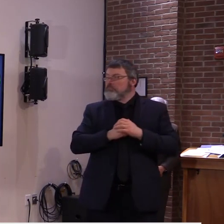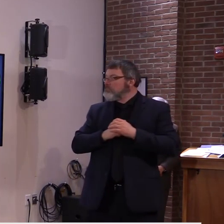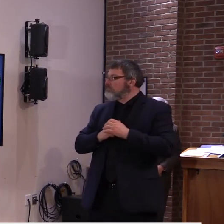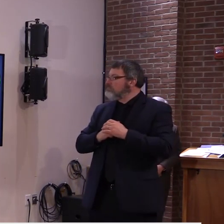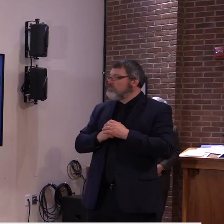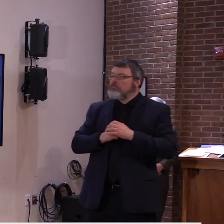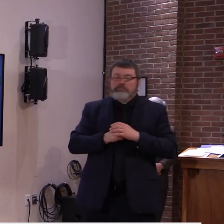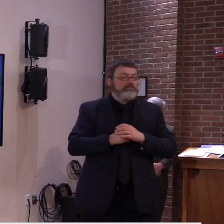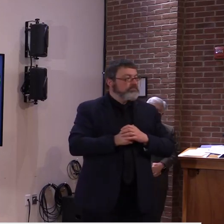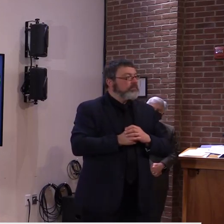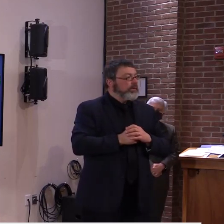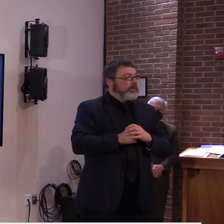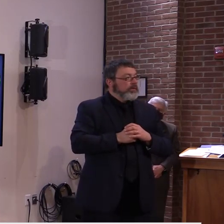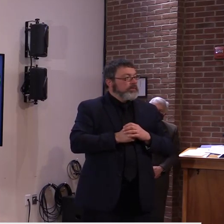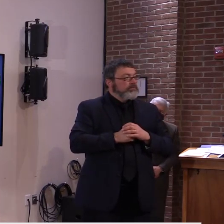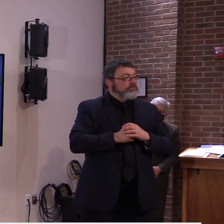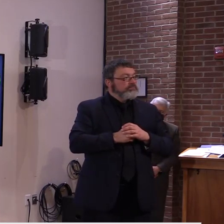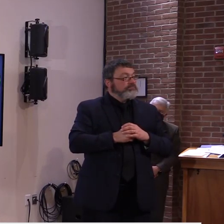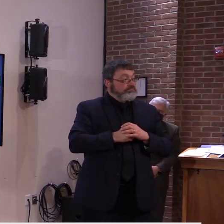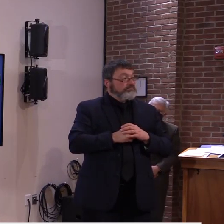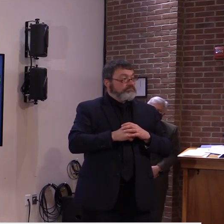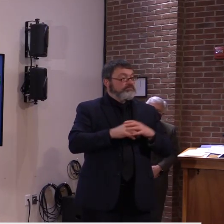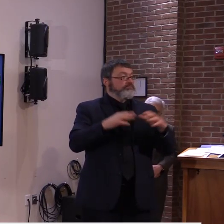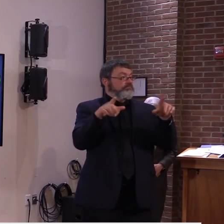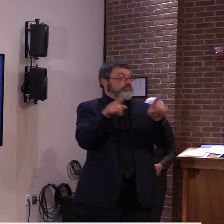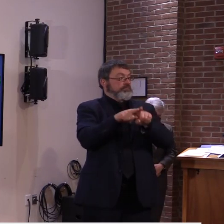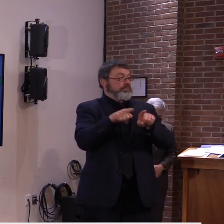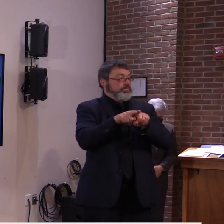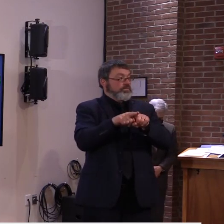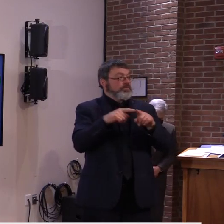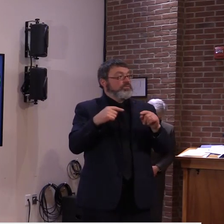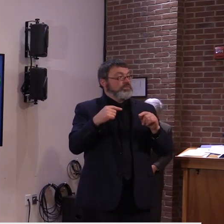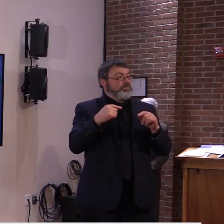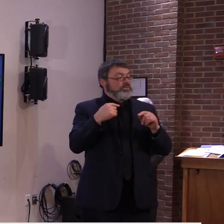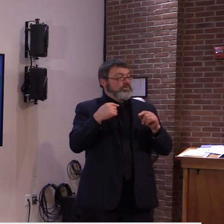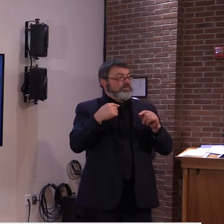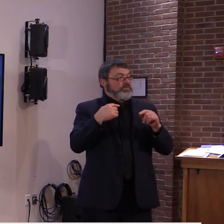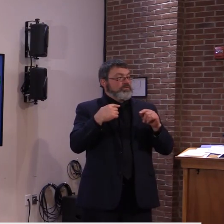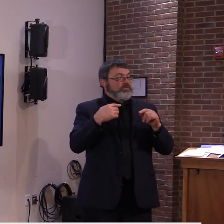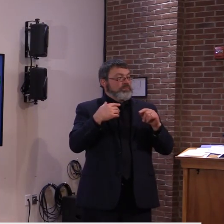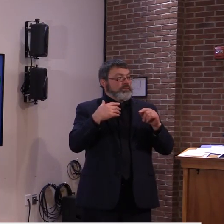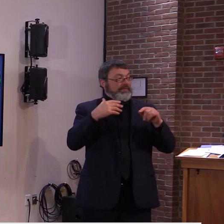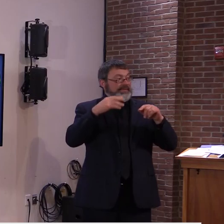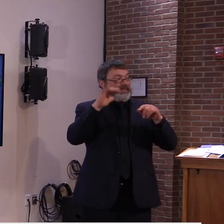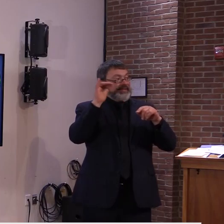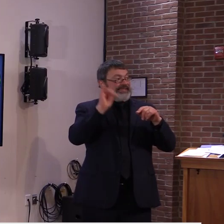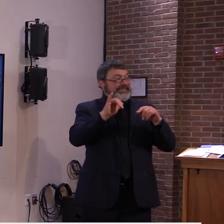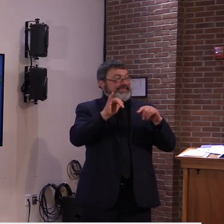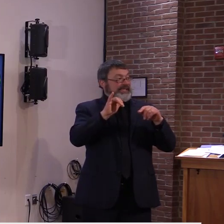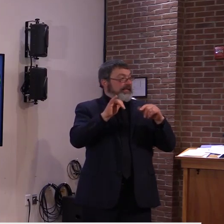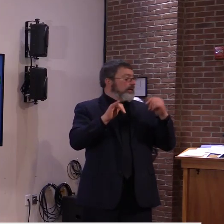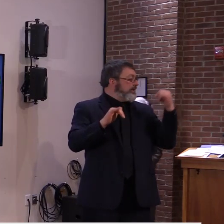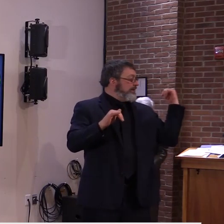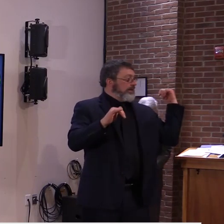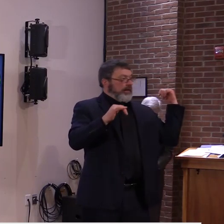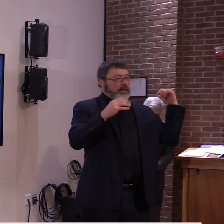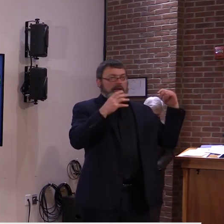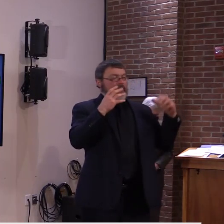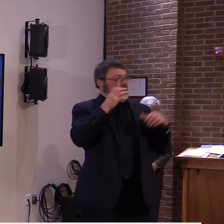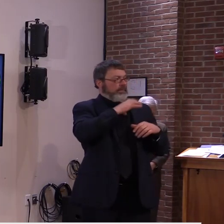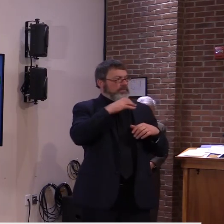Smith discussed, an even more aggressive posture with regards to testing in our long-term care facilities to identify cases